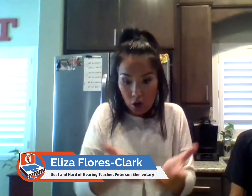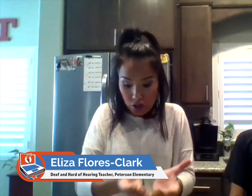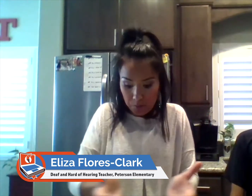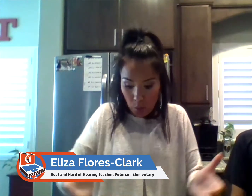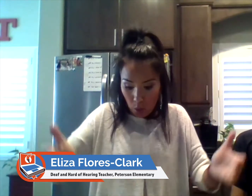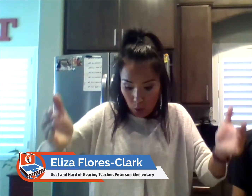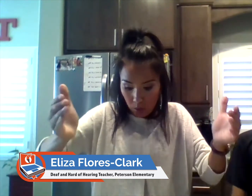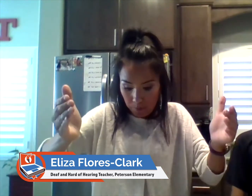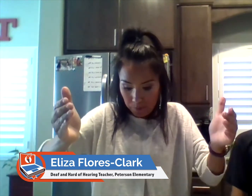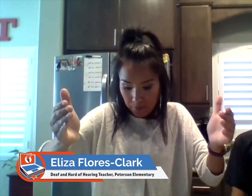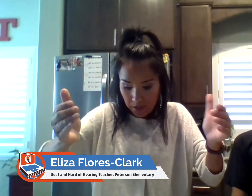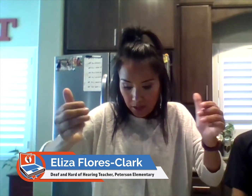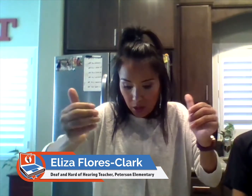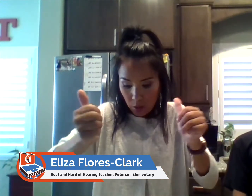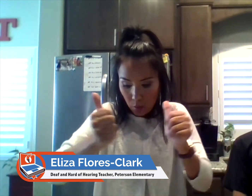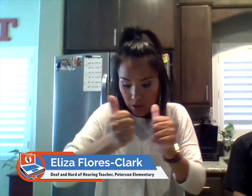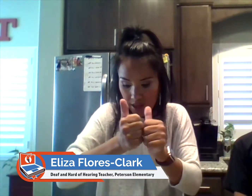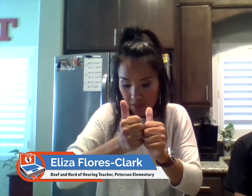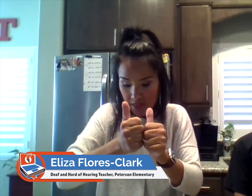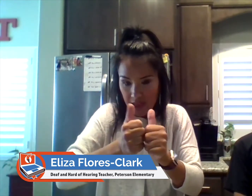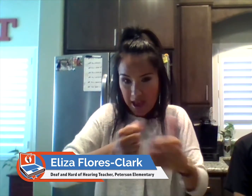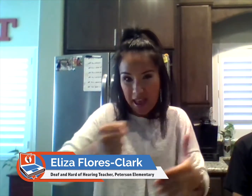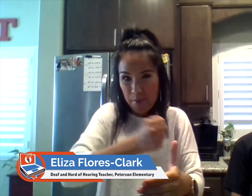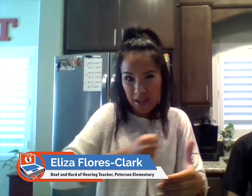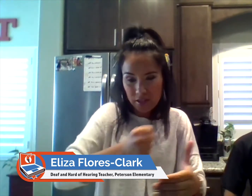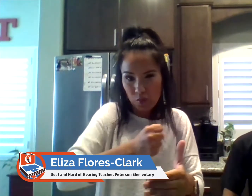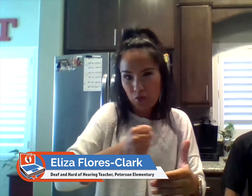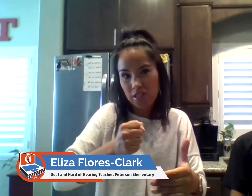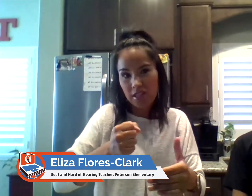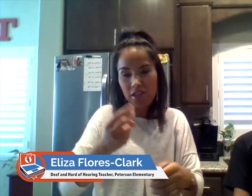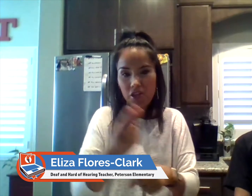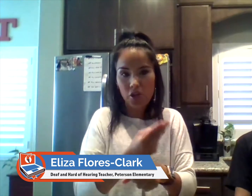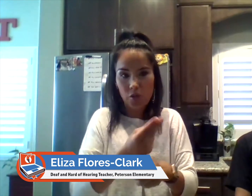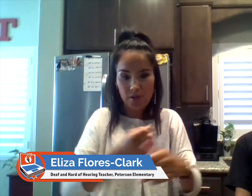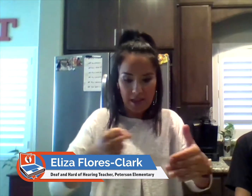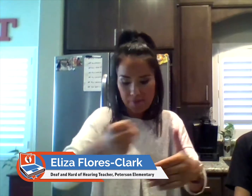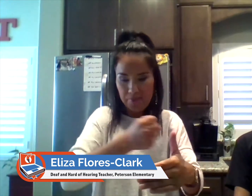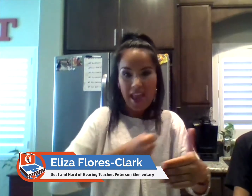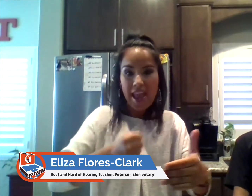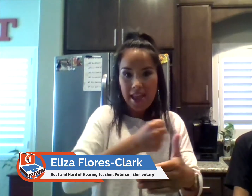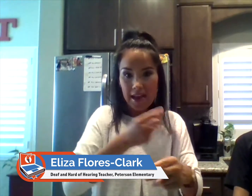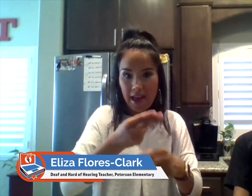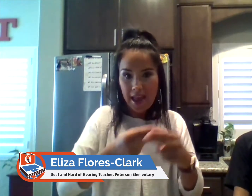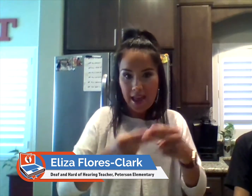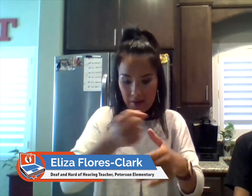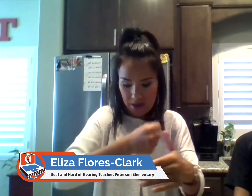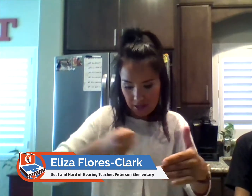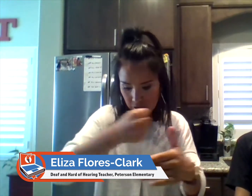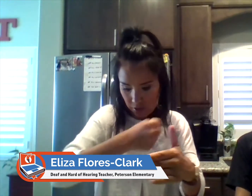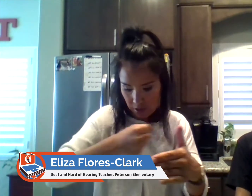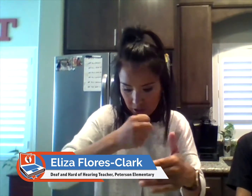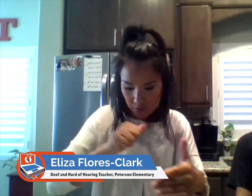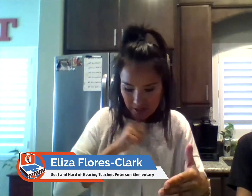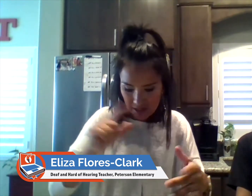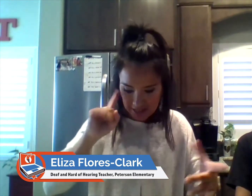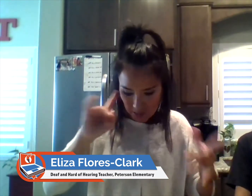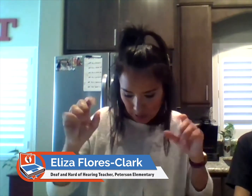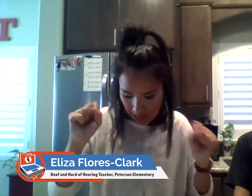large bowl with a mixer. We're just going to use a hand mixer so it's not so loud.